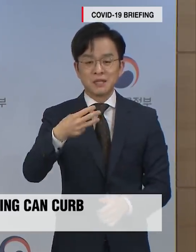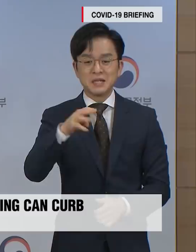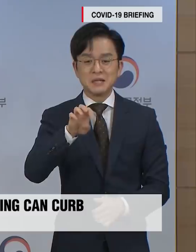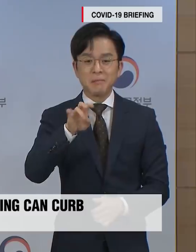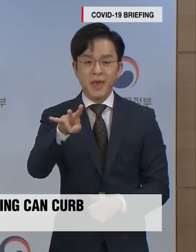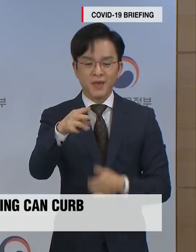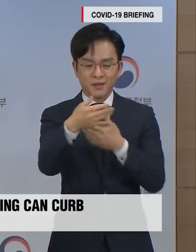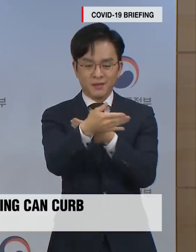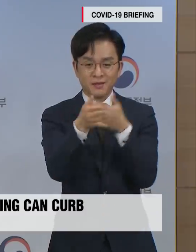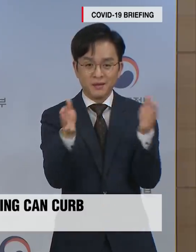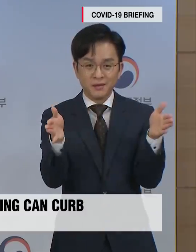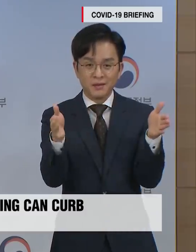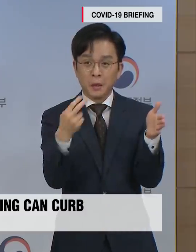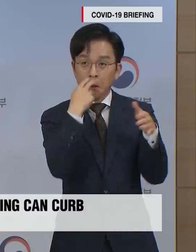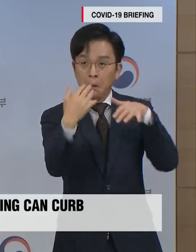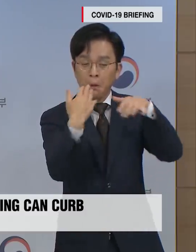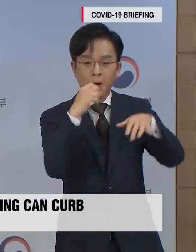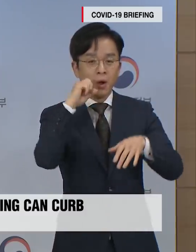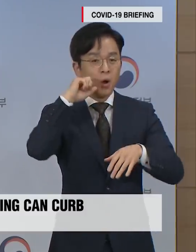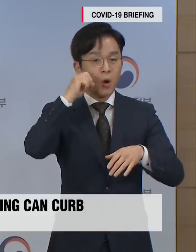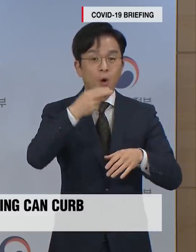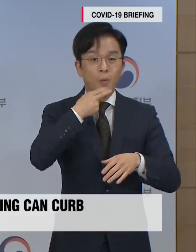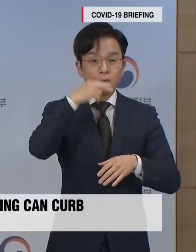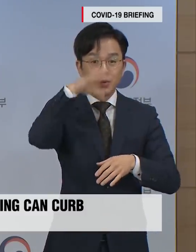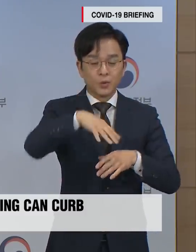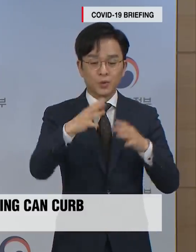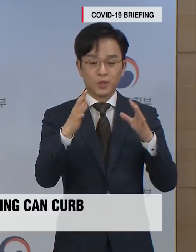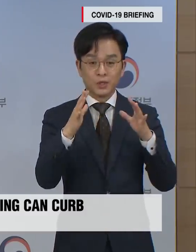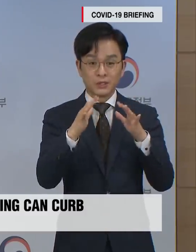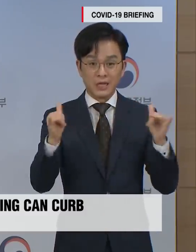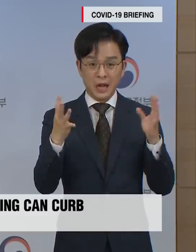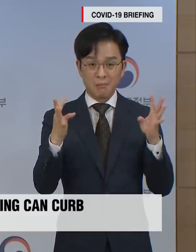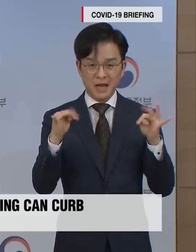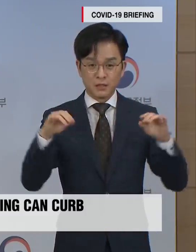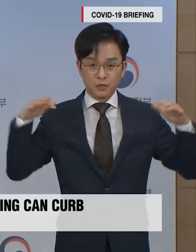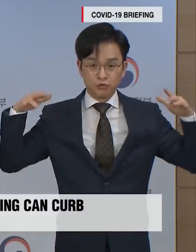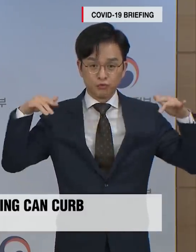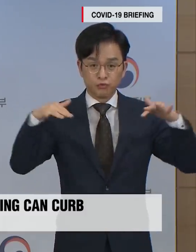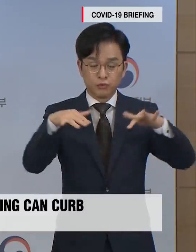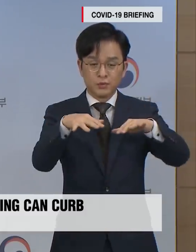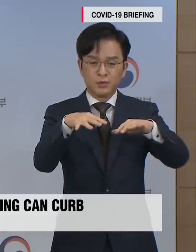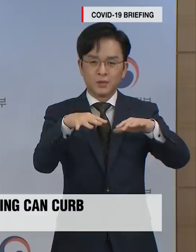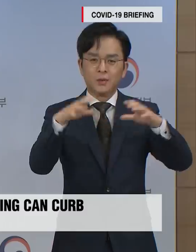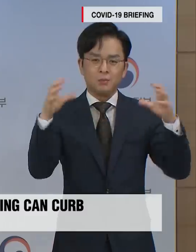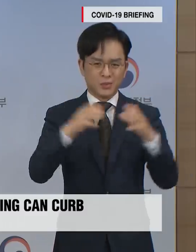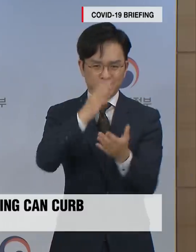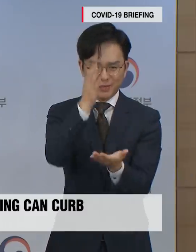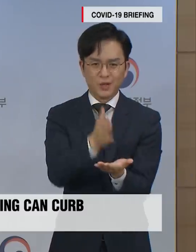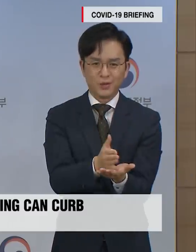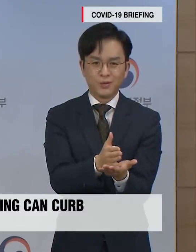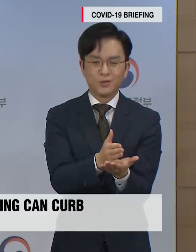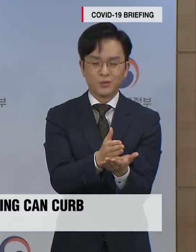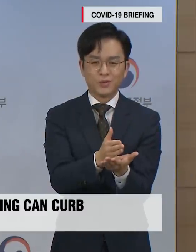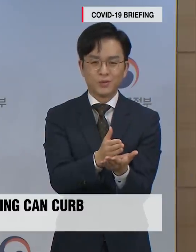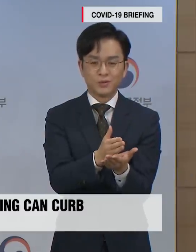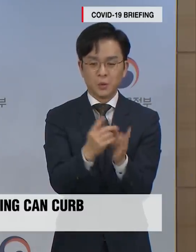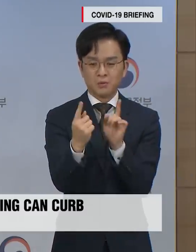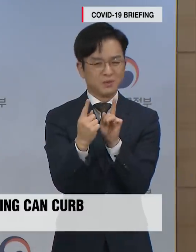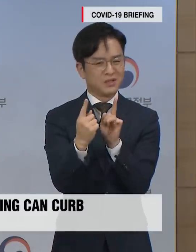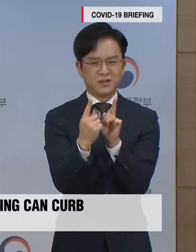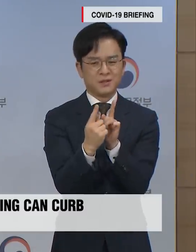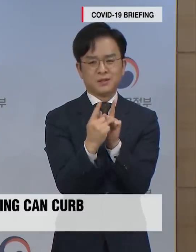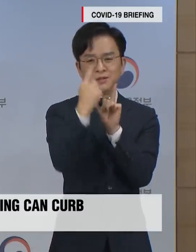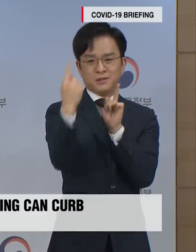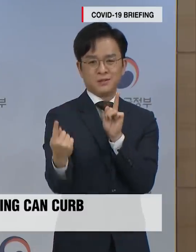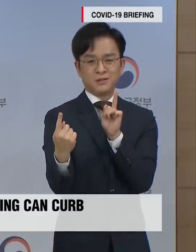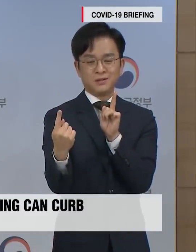crowded places and avoid contact with other people in close spaces. So we want to ask you to